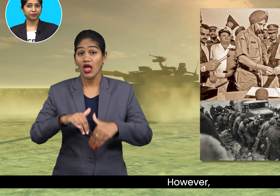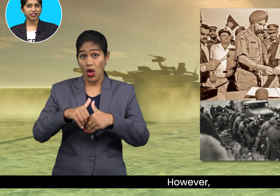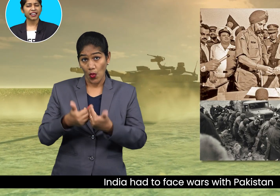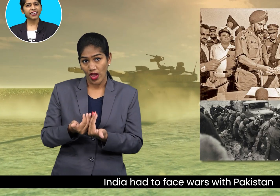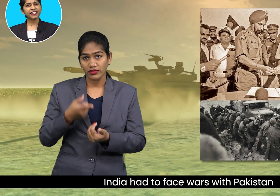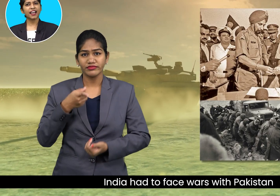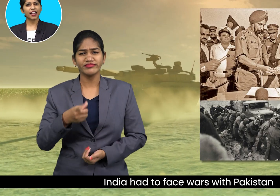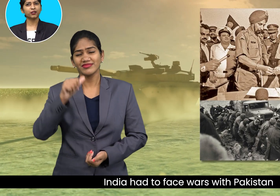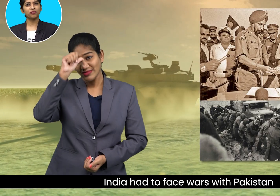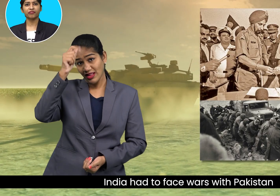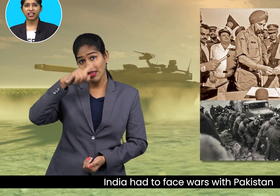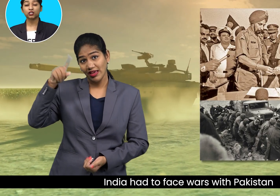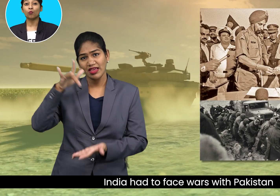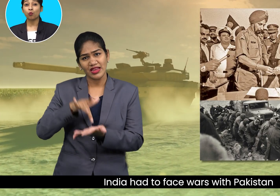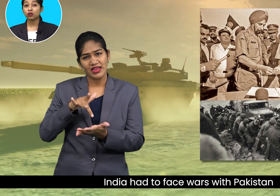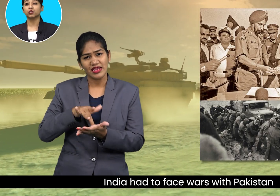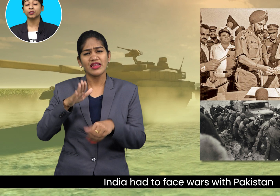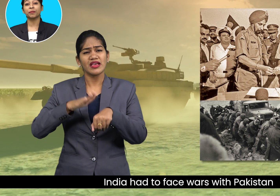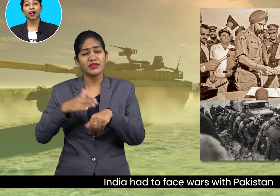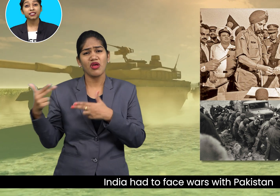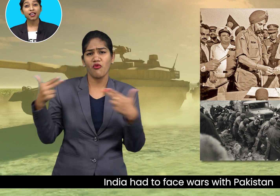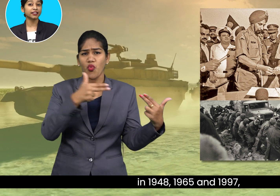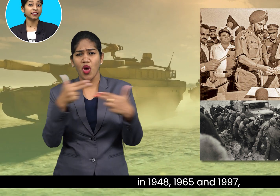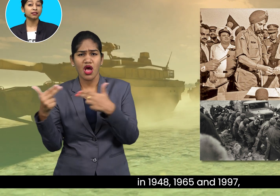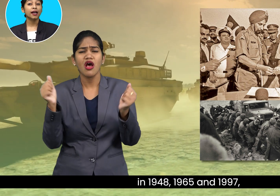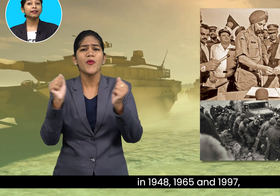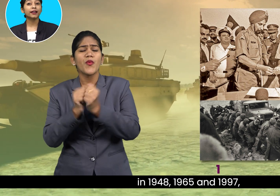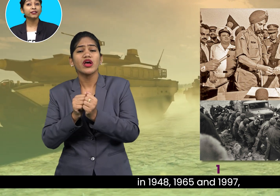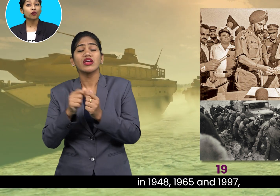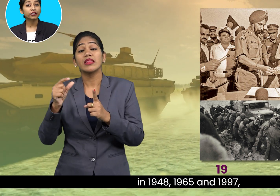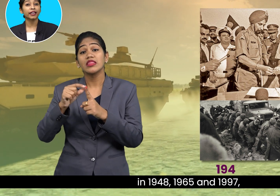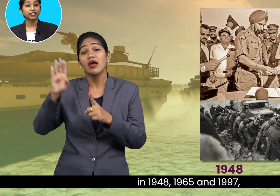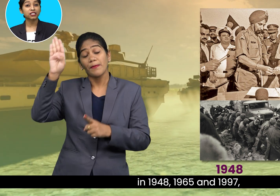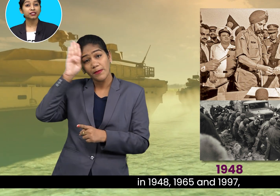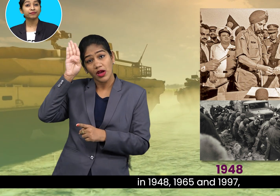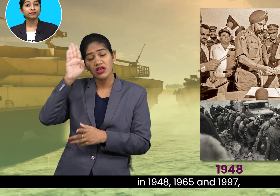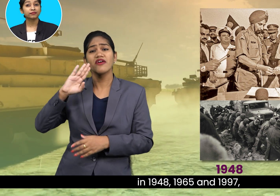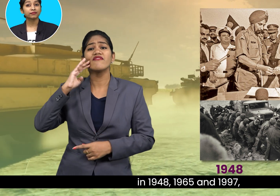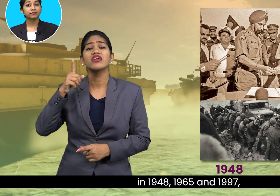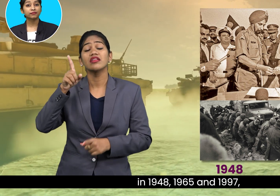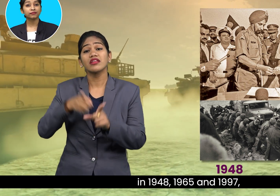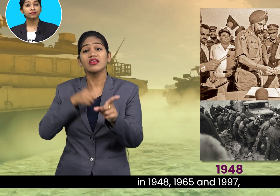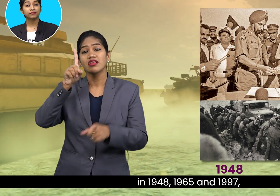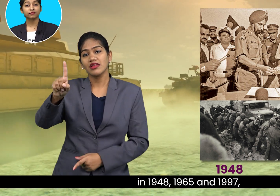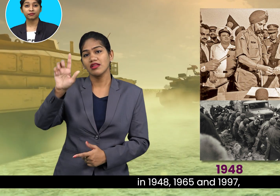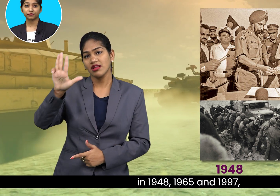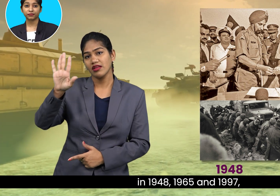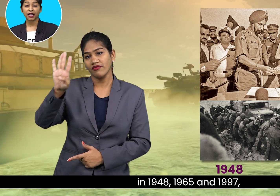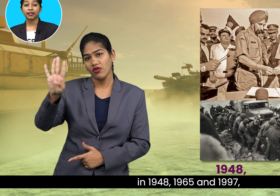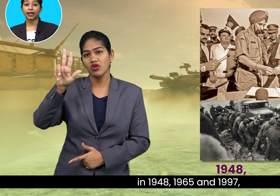However, India had to face wars with Pakistan in 1948,